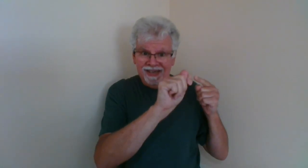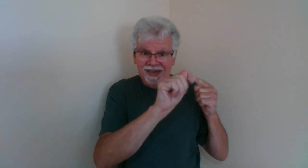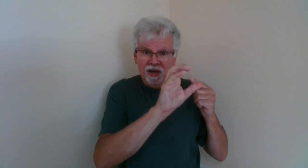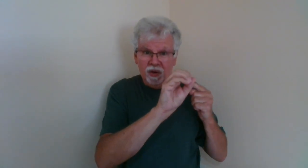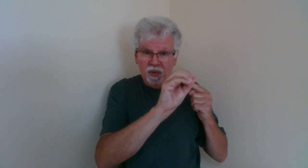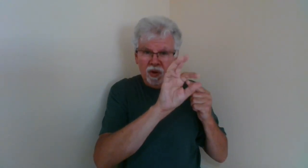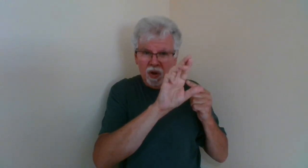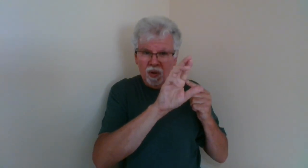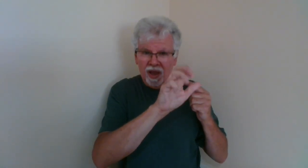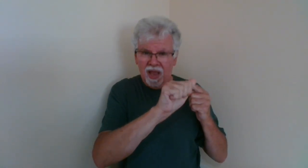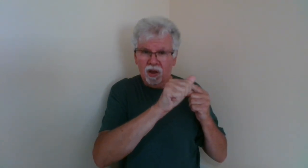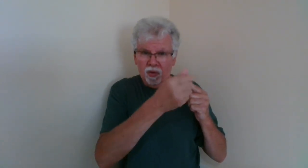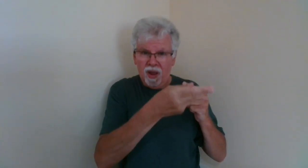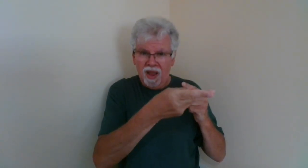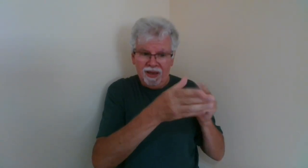For who